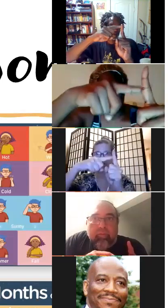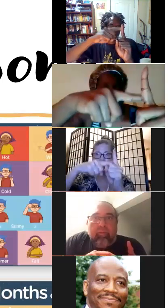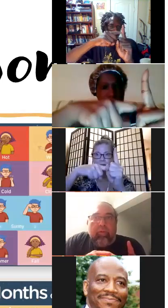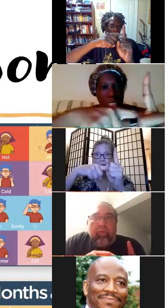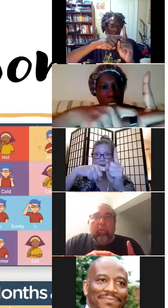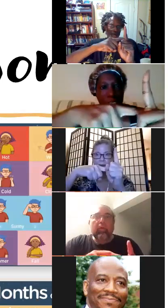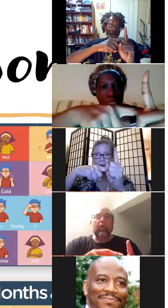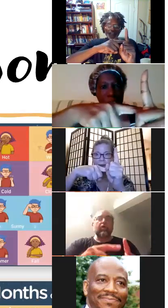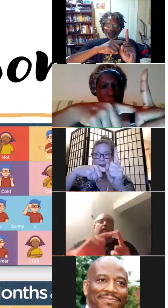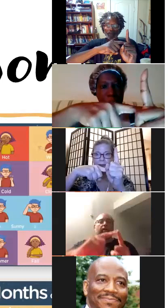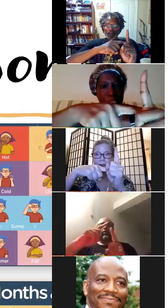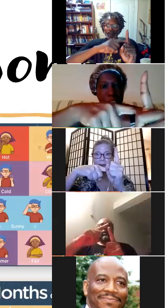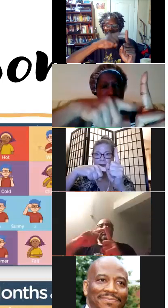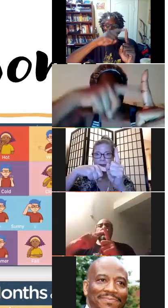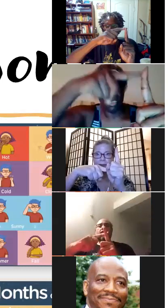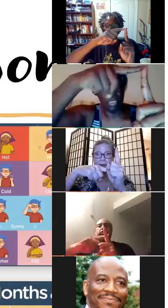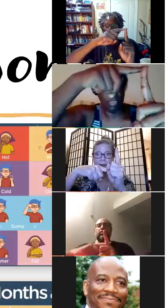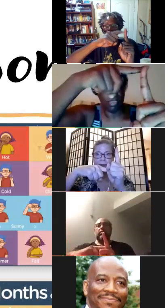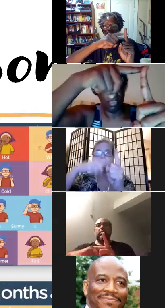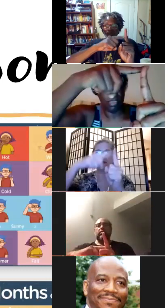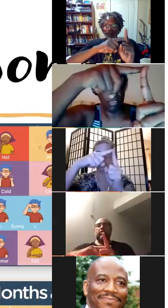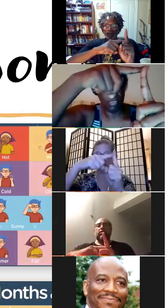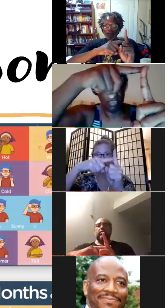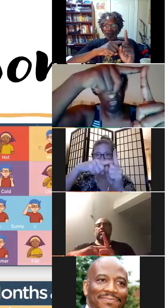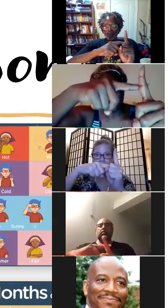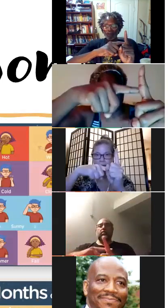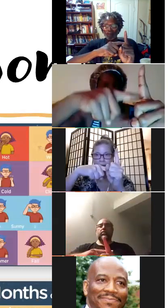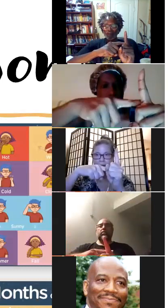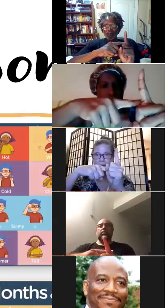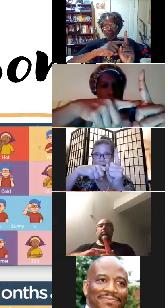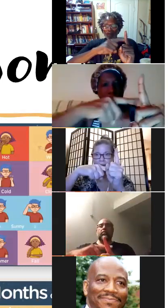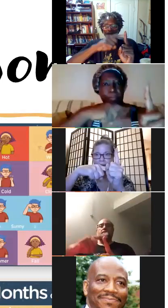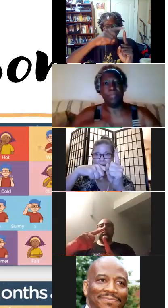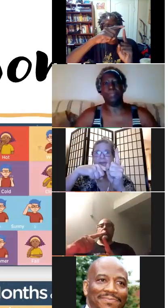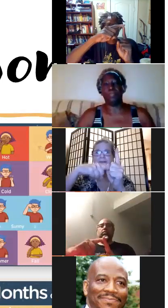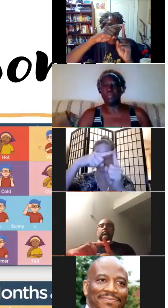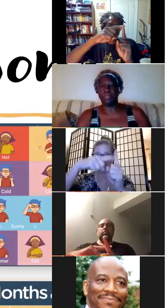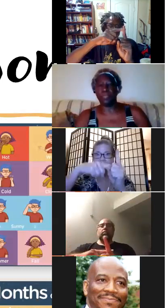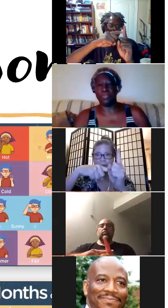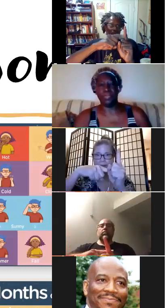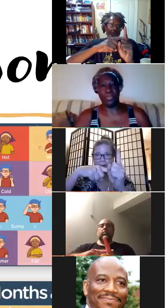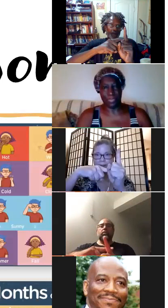Month. Well, that's month. Month.